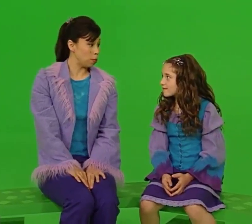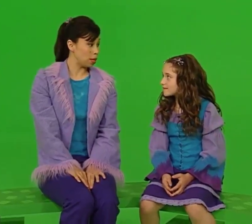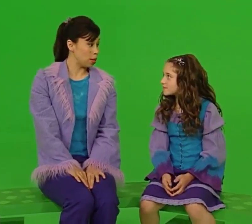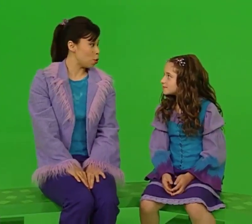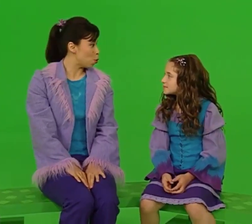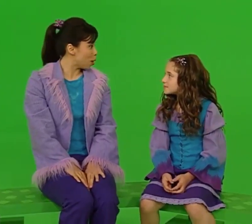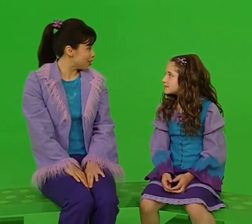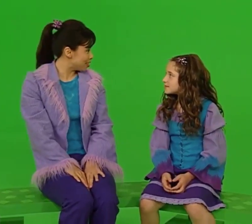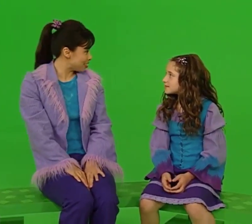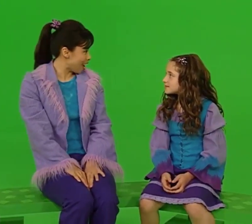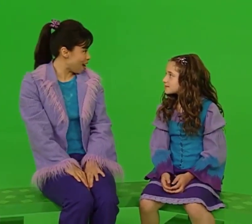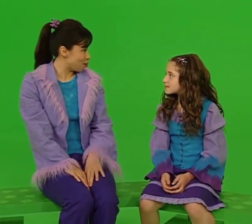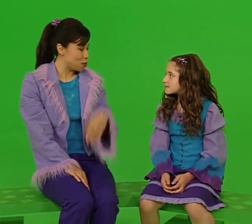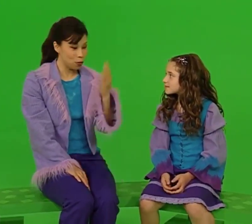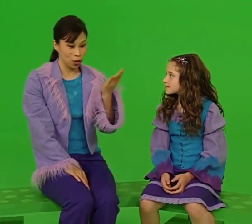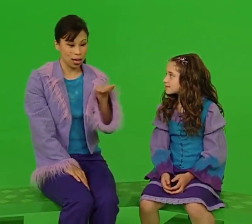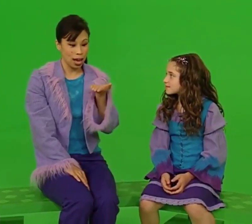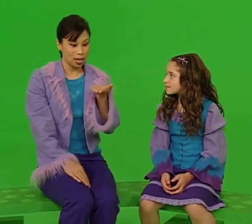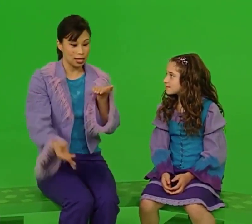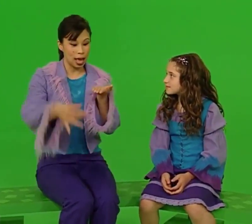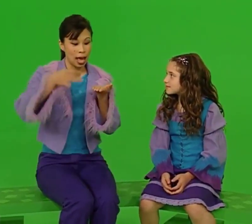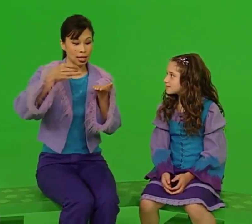Bumblebee went to town for cakes and